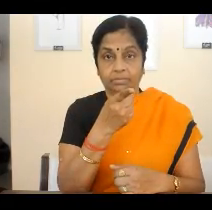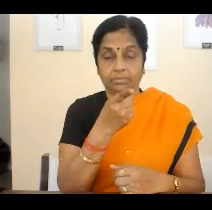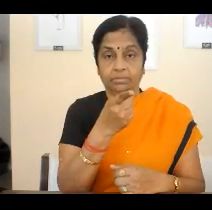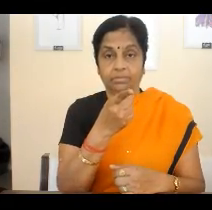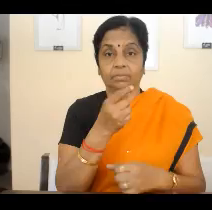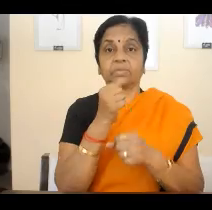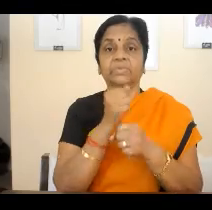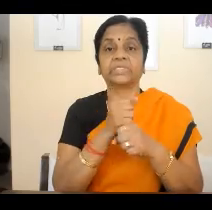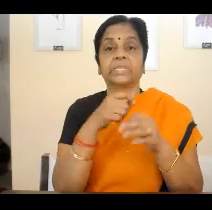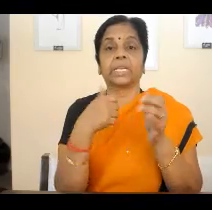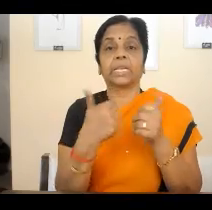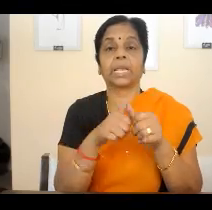guardianship issues